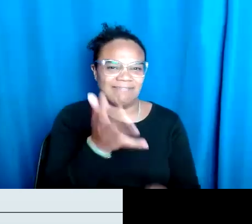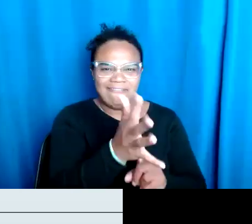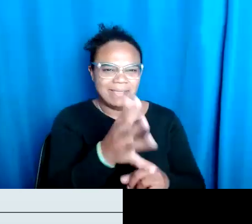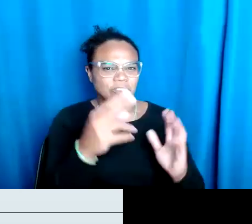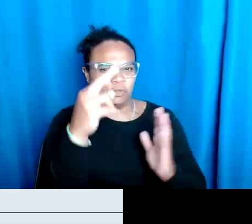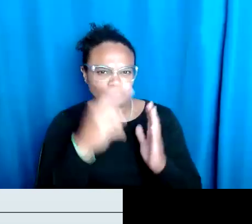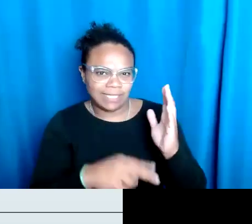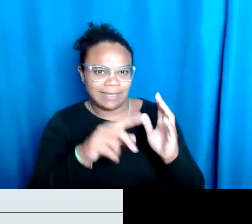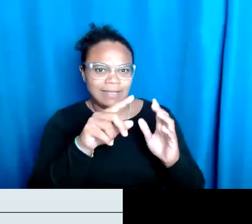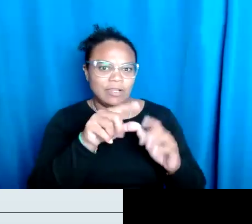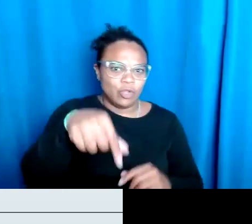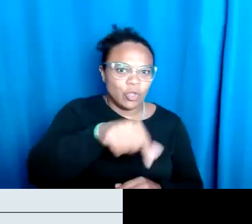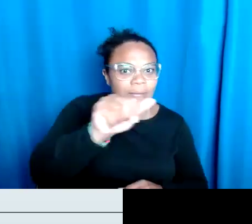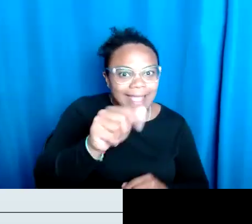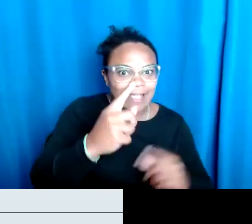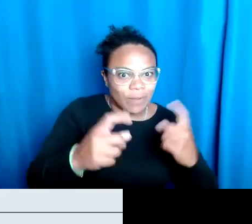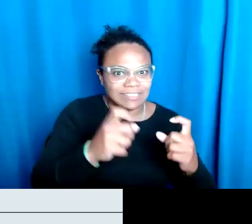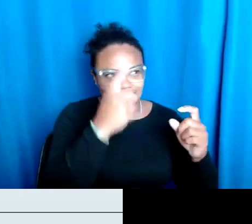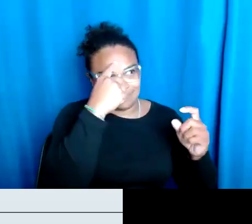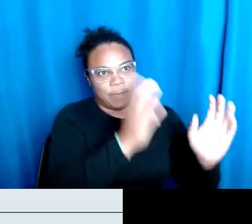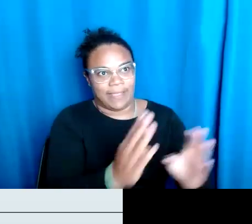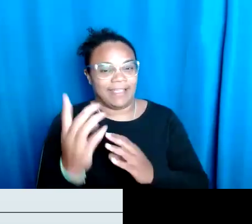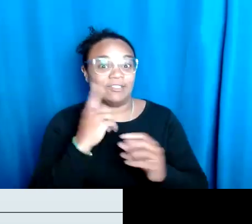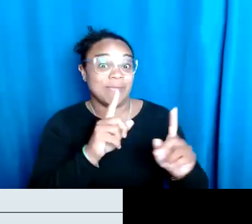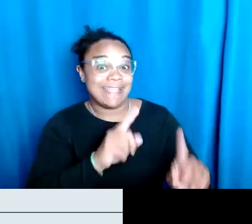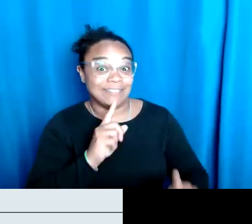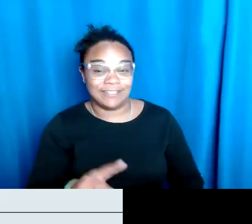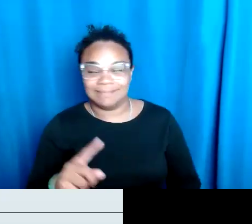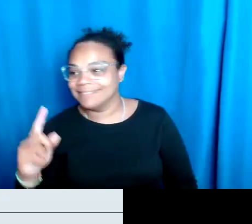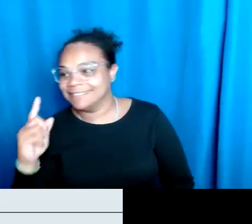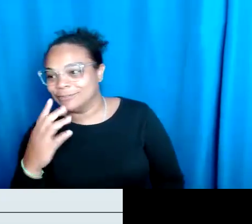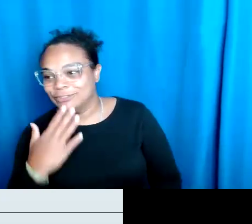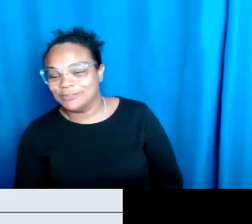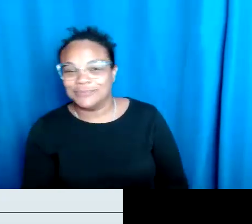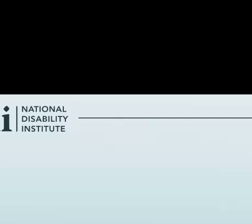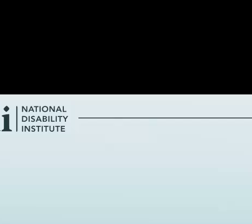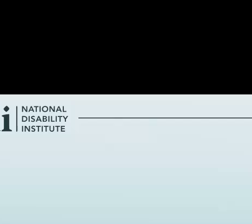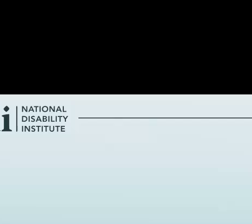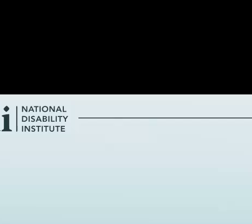Q&A and be prepared to answer some questions. Sounds good. All right.